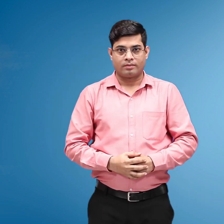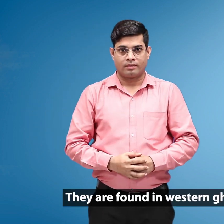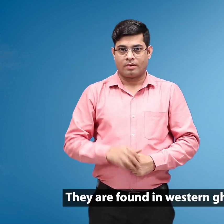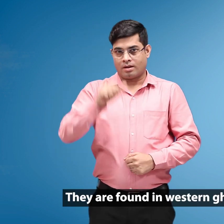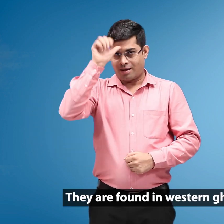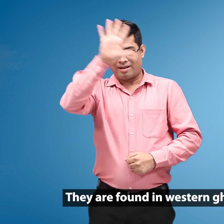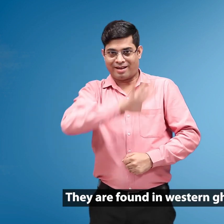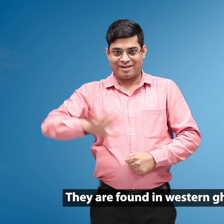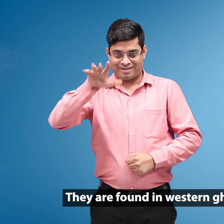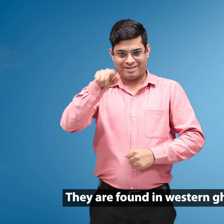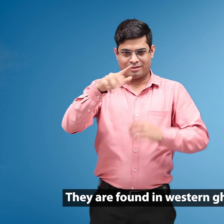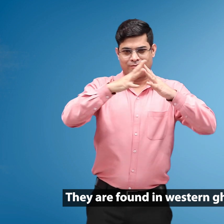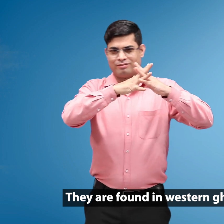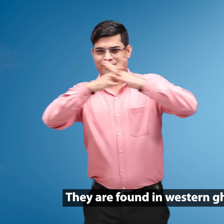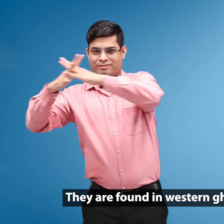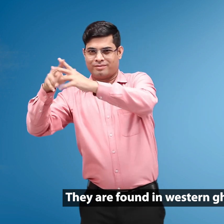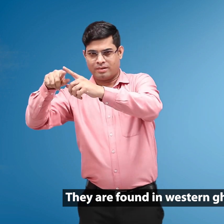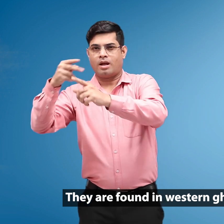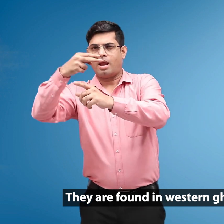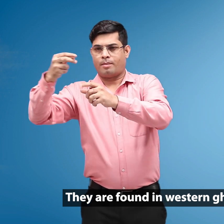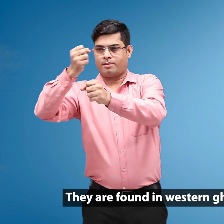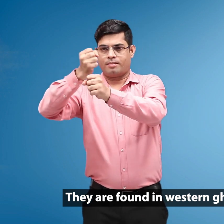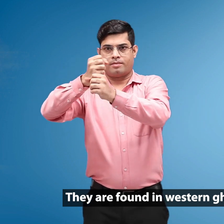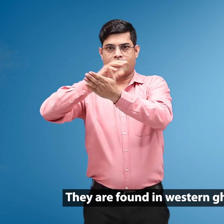They are found in Western Ghats and Assam in India,